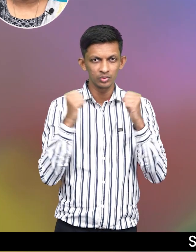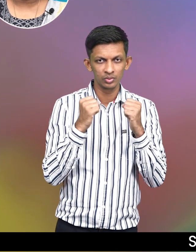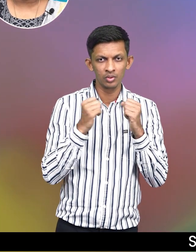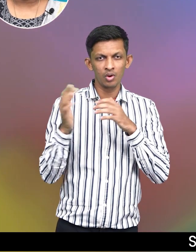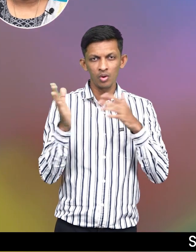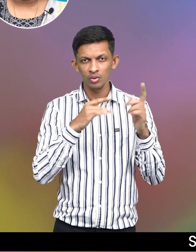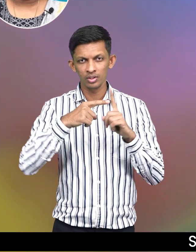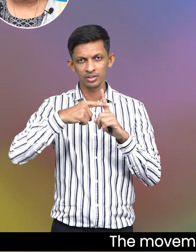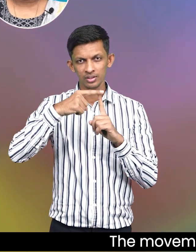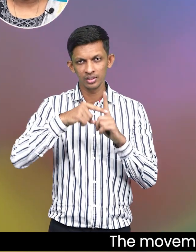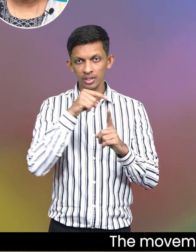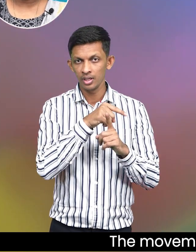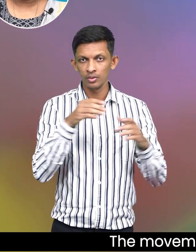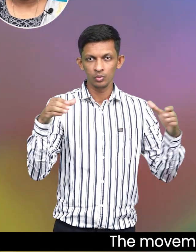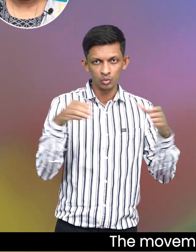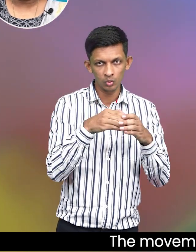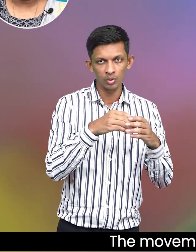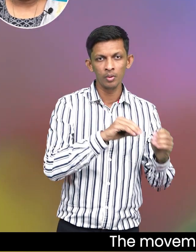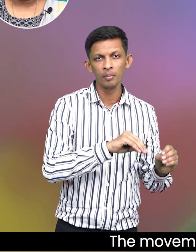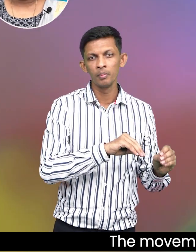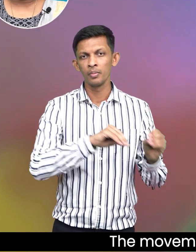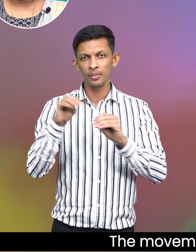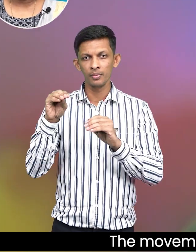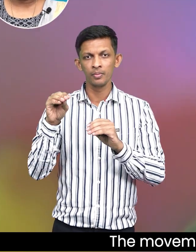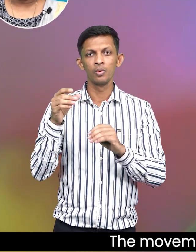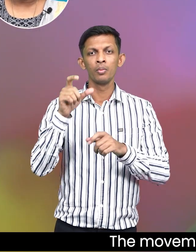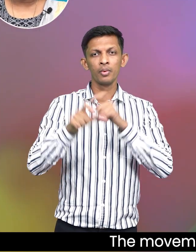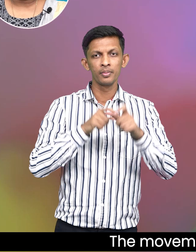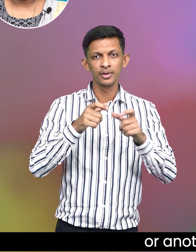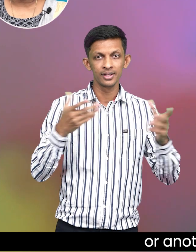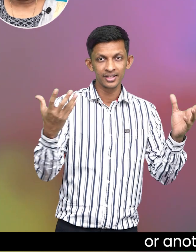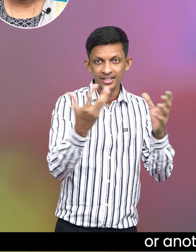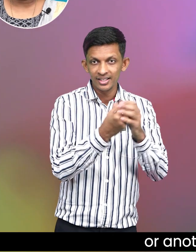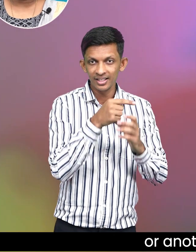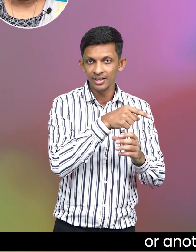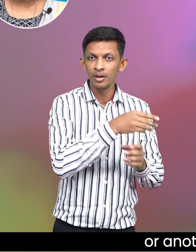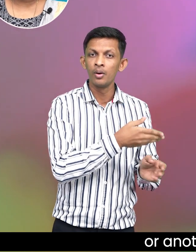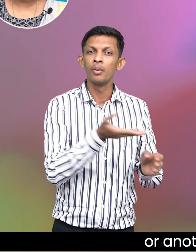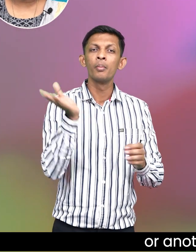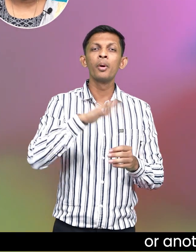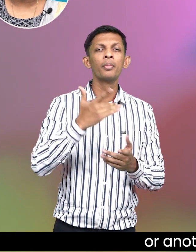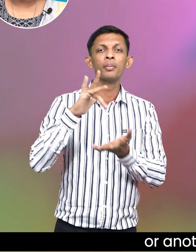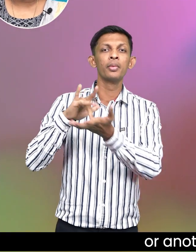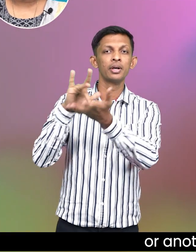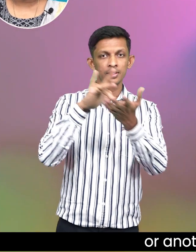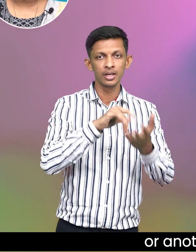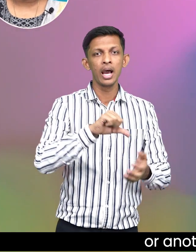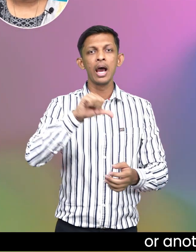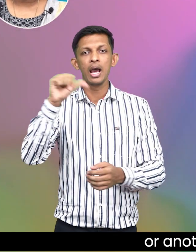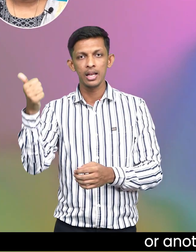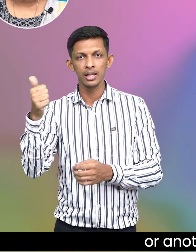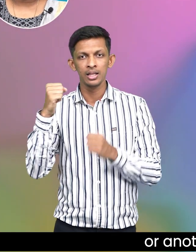Seasonal migration. The movement of people from one place or another on seasonal basis.